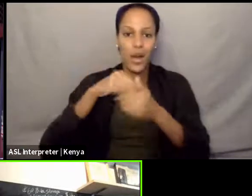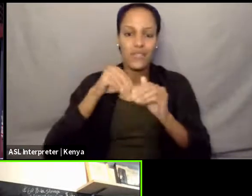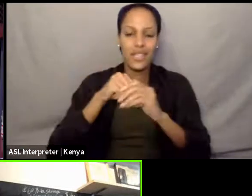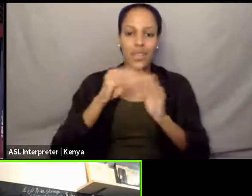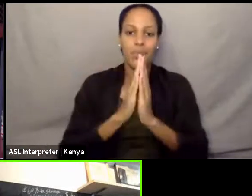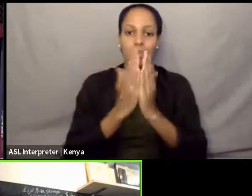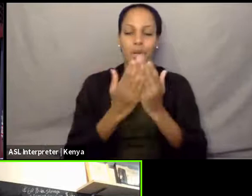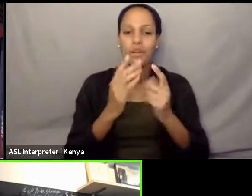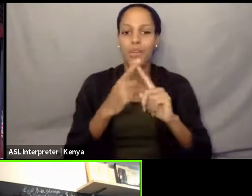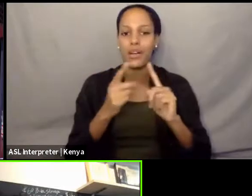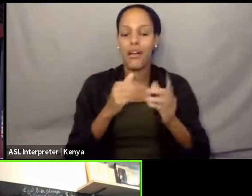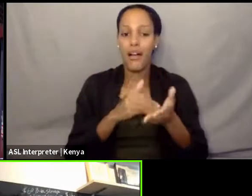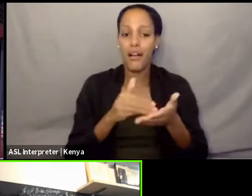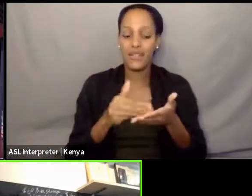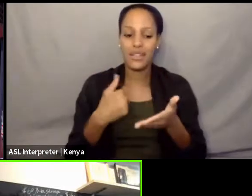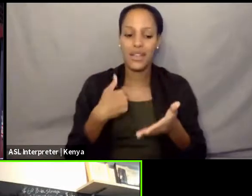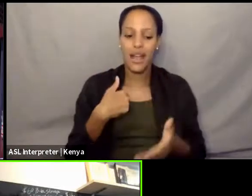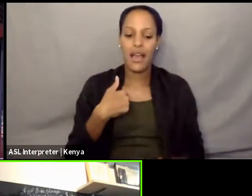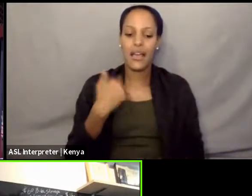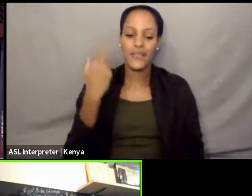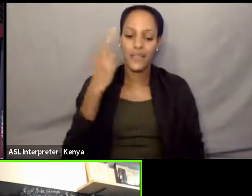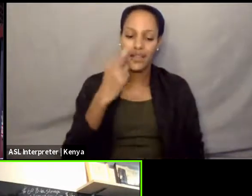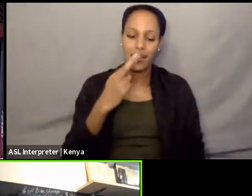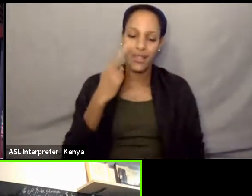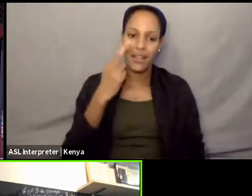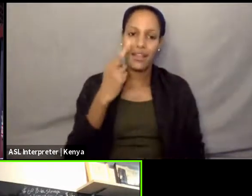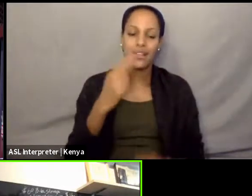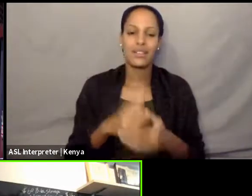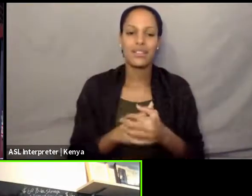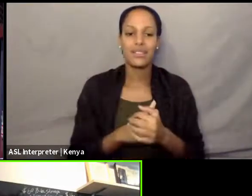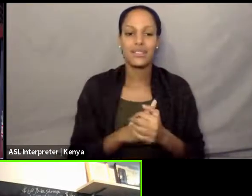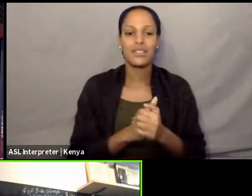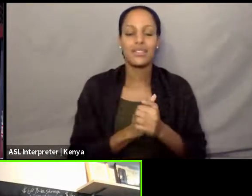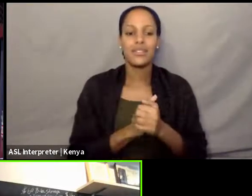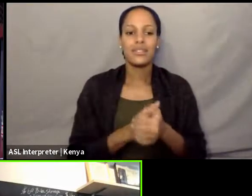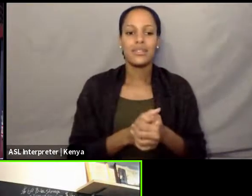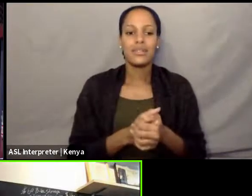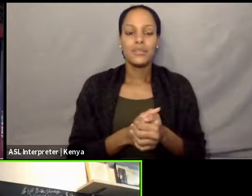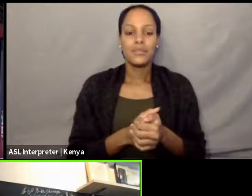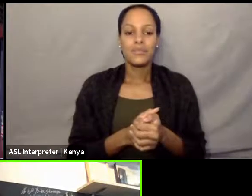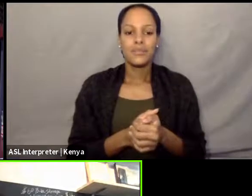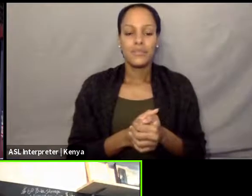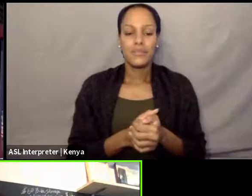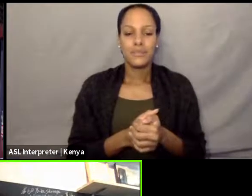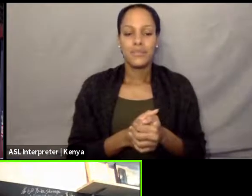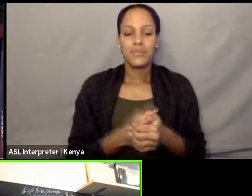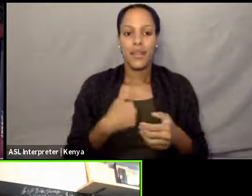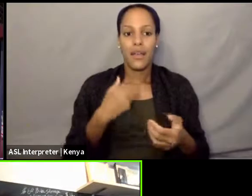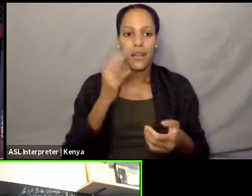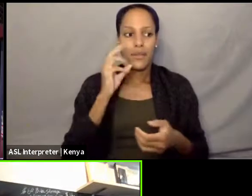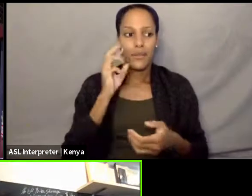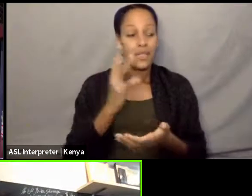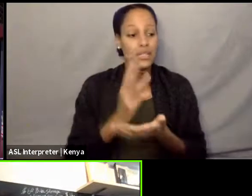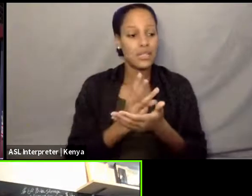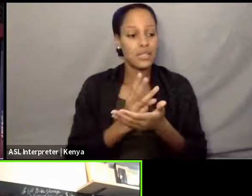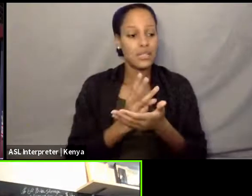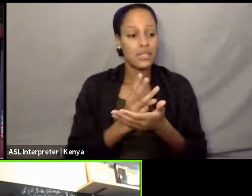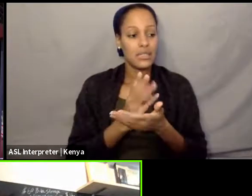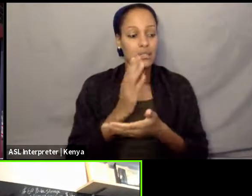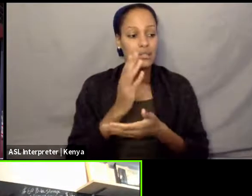So often what I realized was that my what I was sort of witnessing as a delight would be,